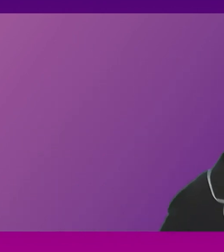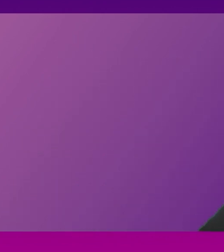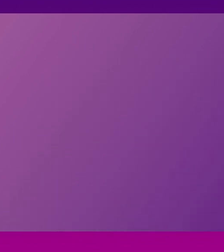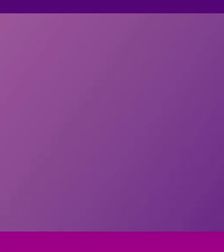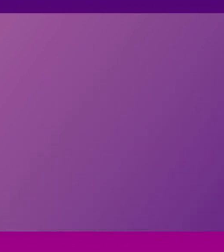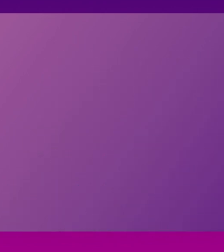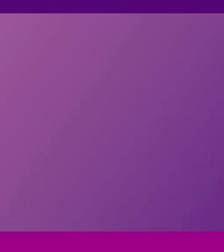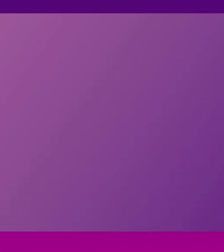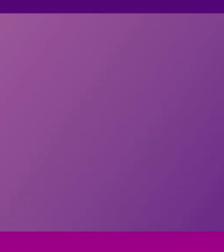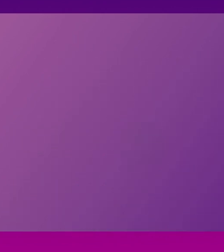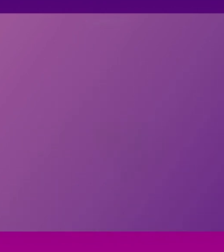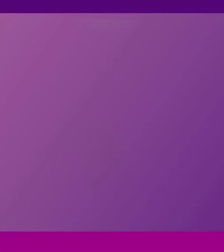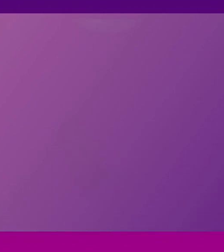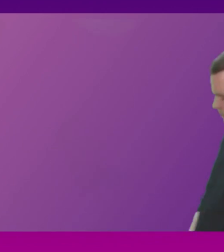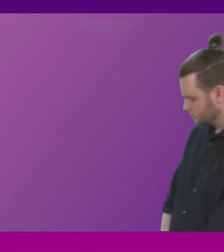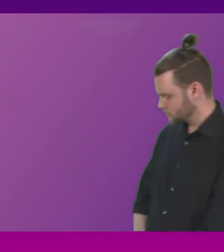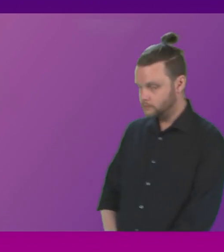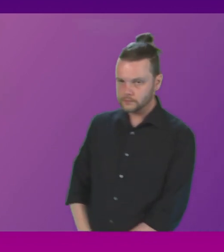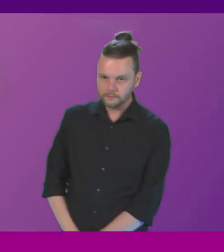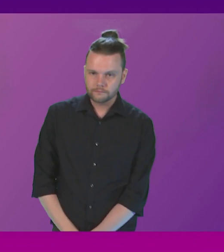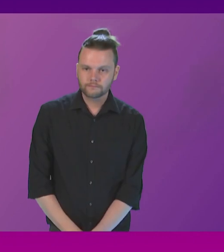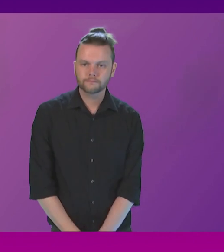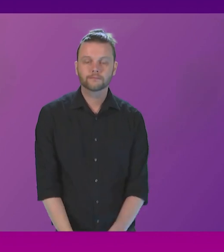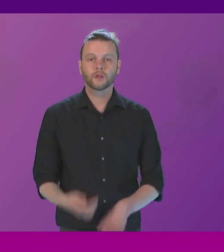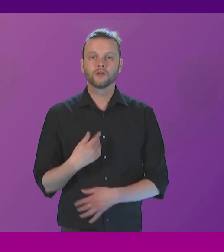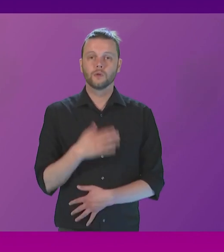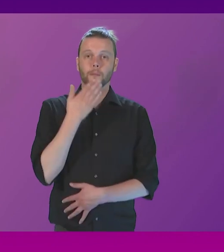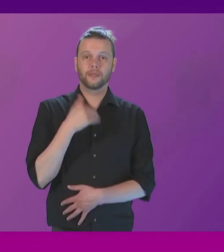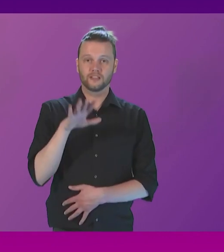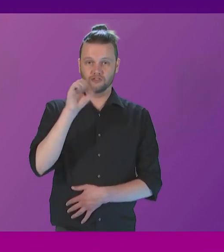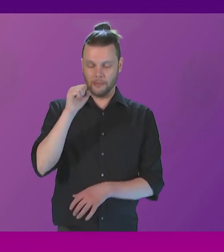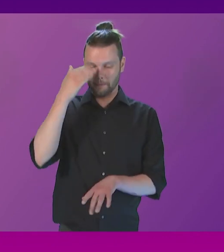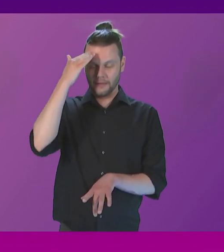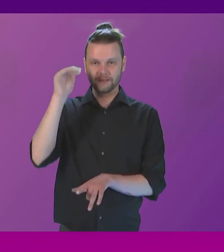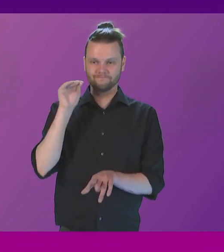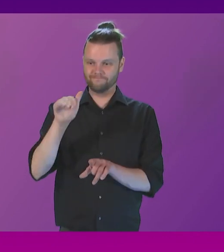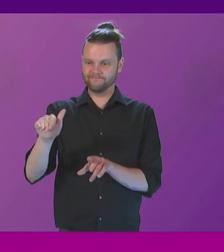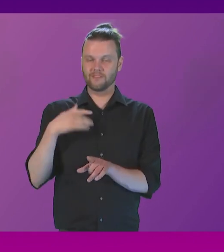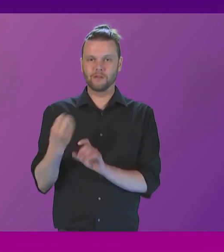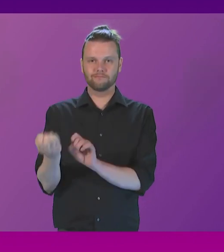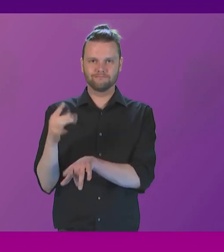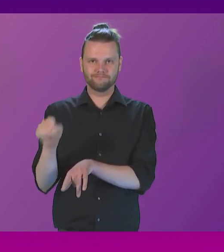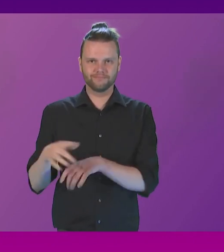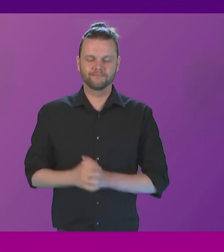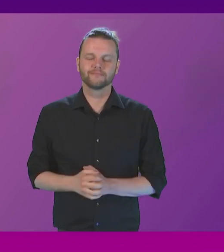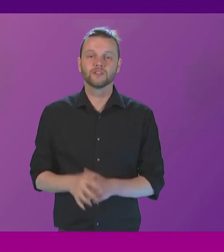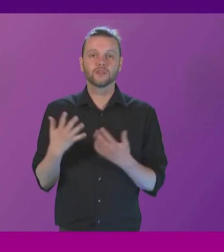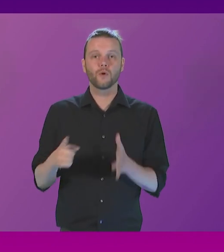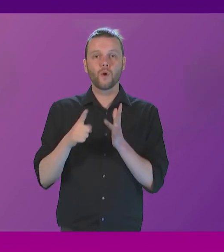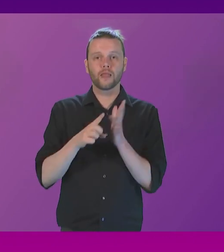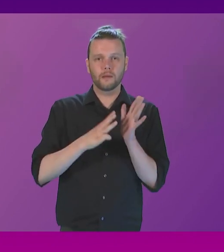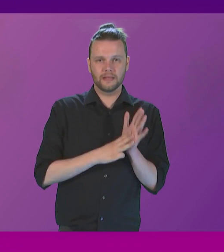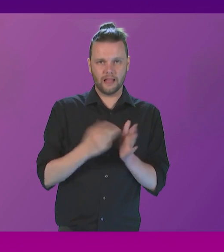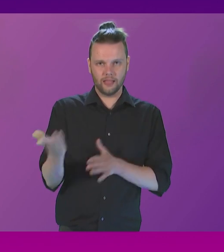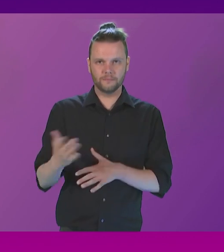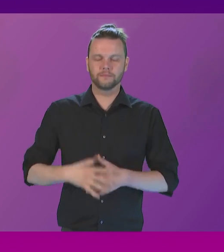to remind all members who wish to speak in the debate that they need to actually press the request to speak button? And I call Oliver Mundell to be followed by Jackie